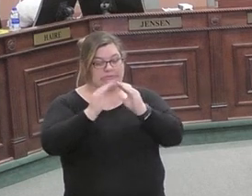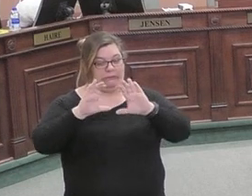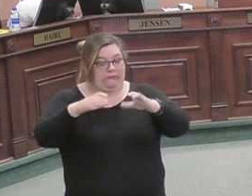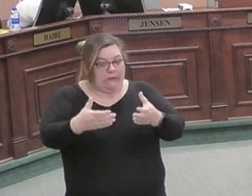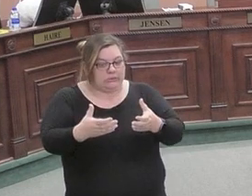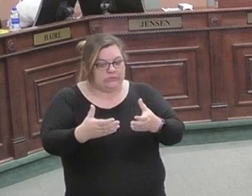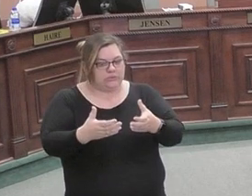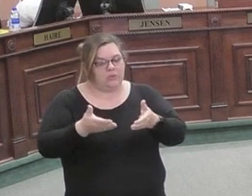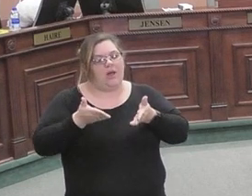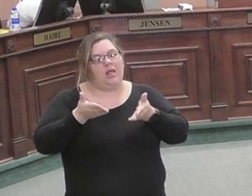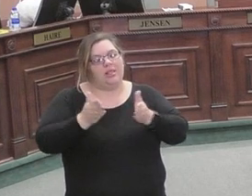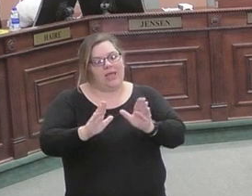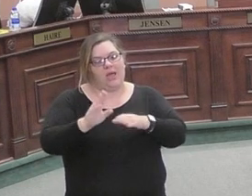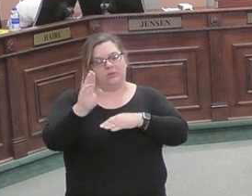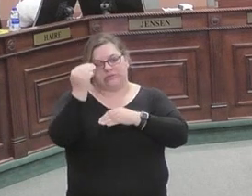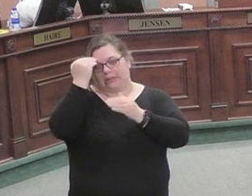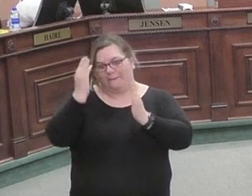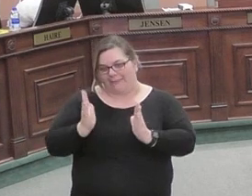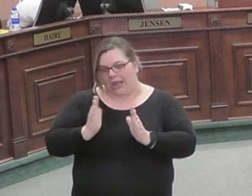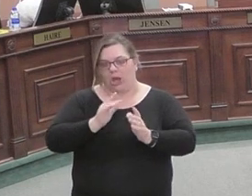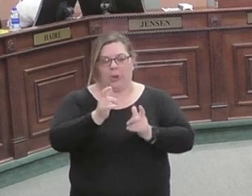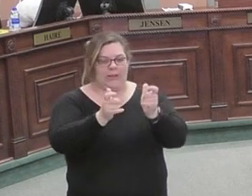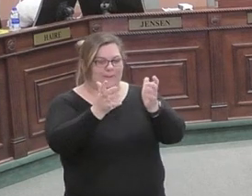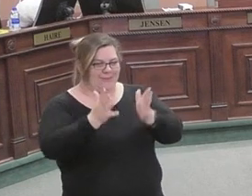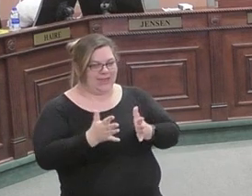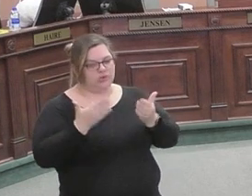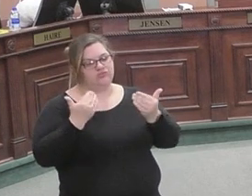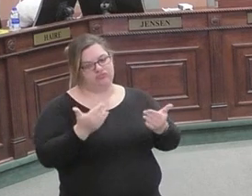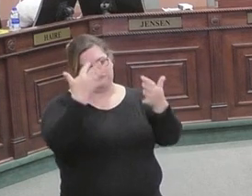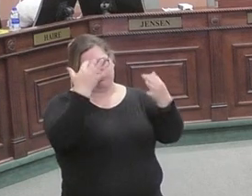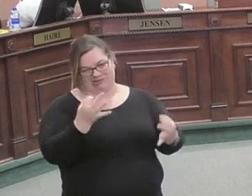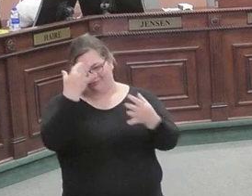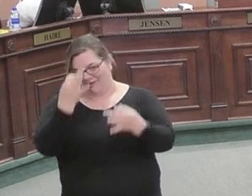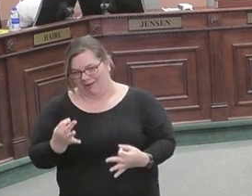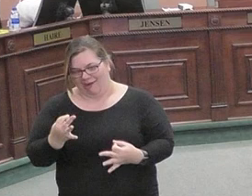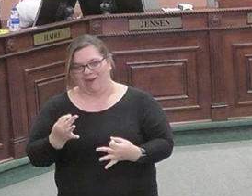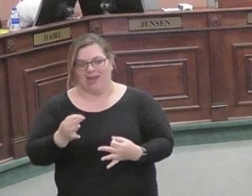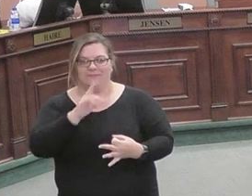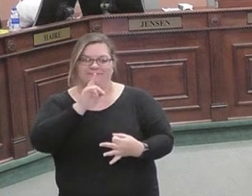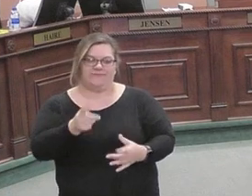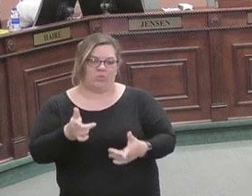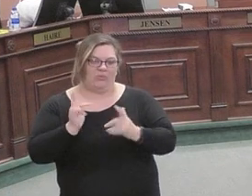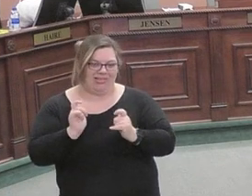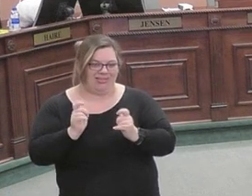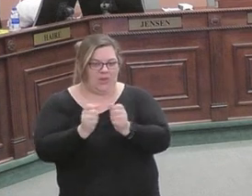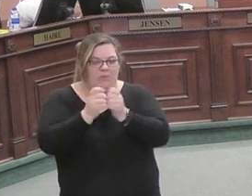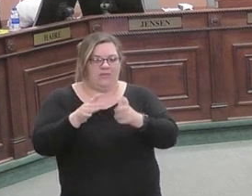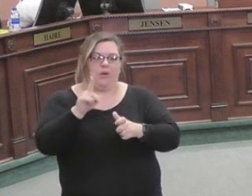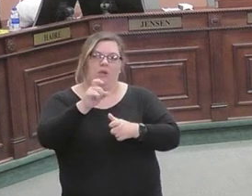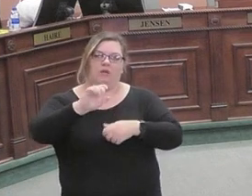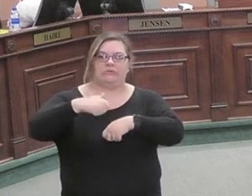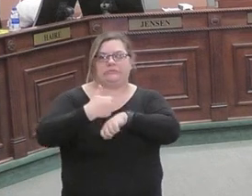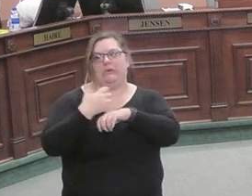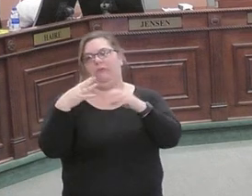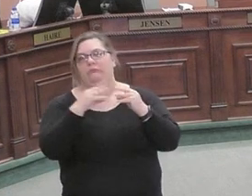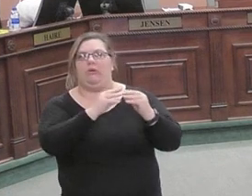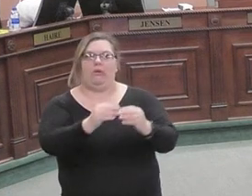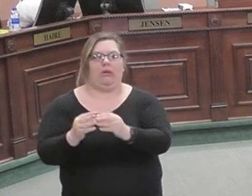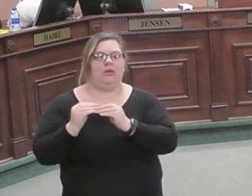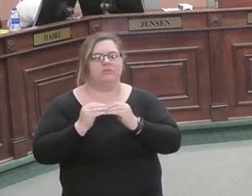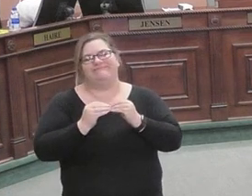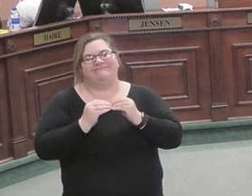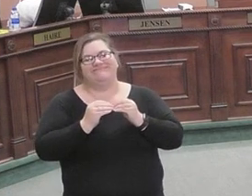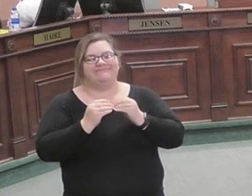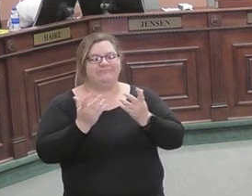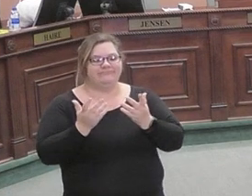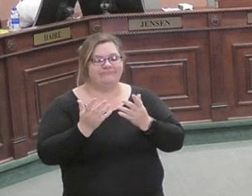know, the mayor and the manager to make decisions that need to be made quickly without us convening meetings. And so we didn't have a lot of meetings that were scheduled,